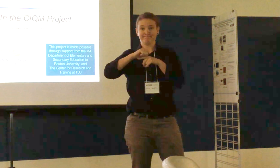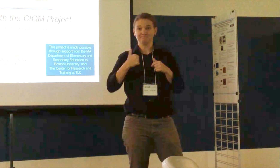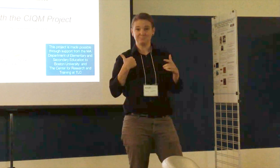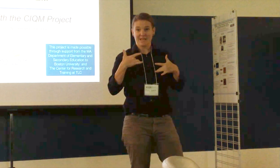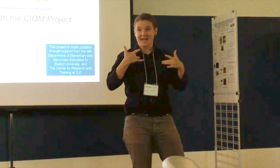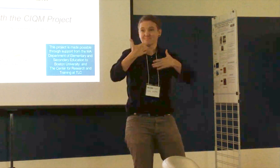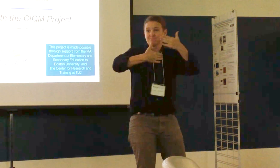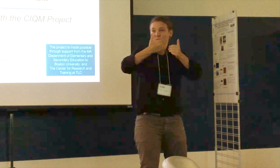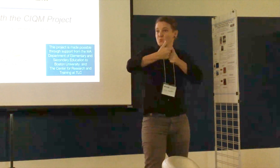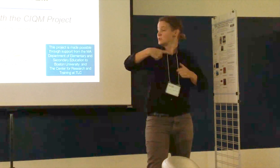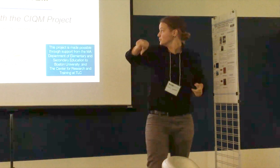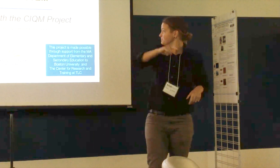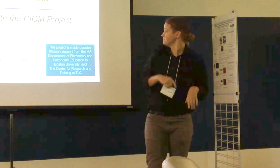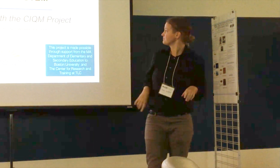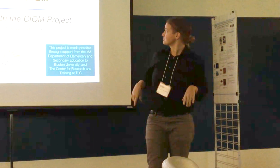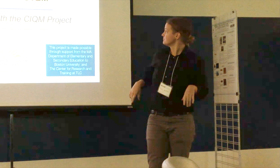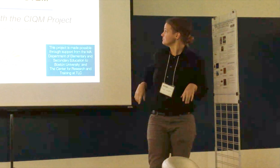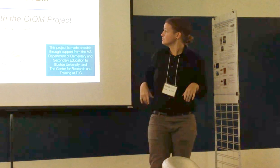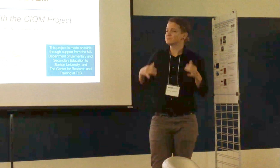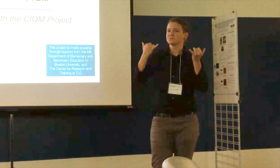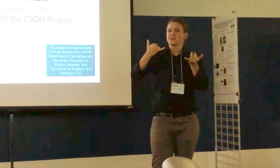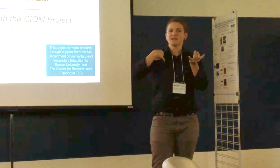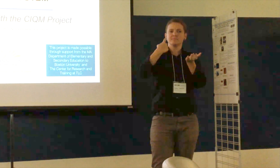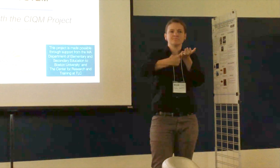Research and Training, and I am delighted to be here with you.